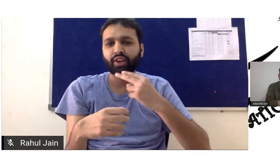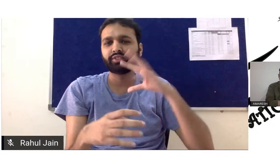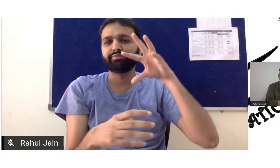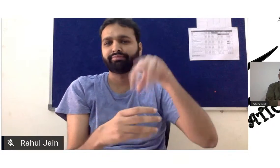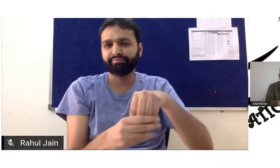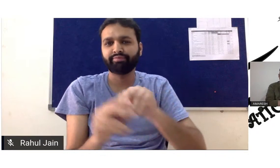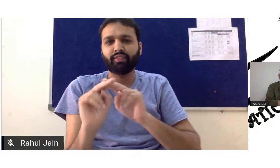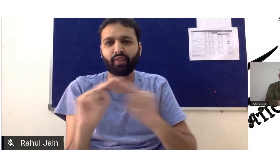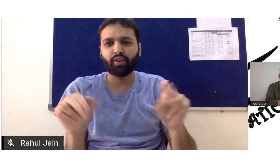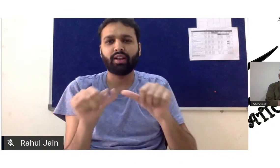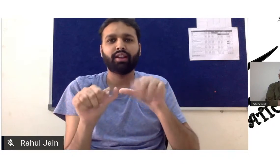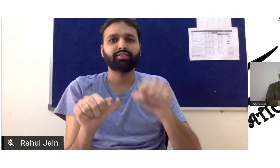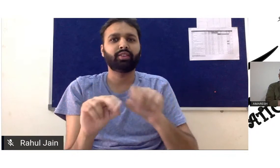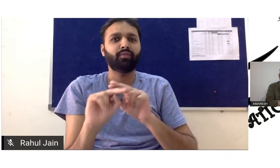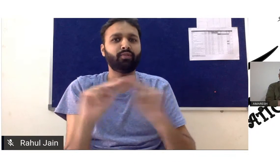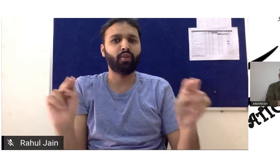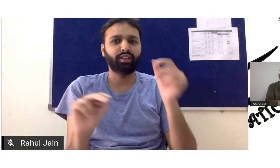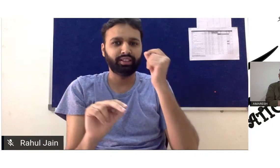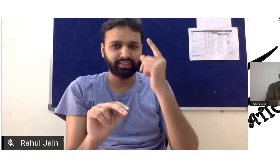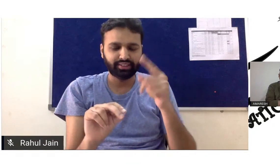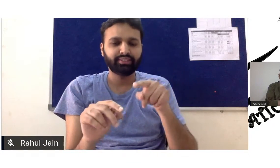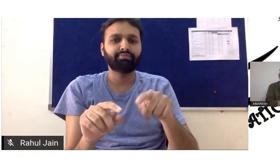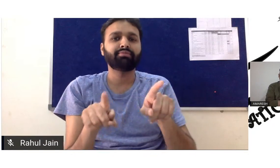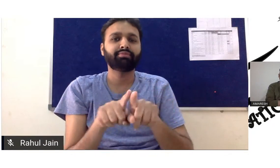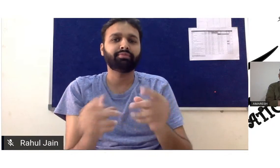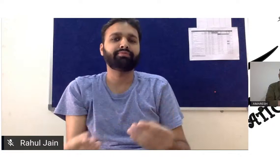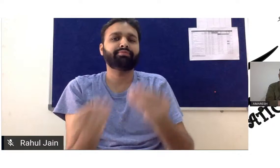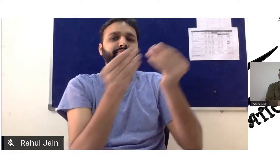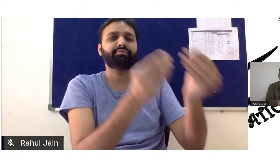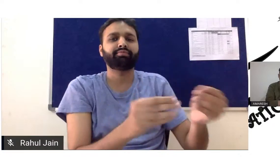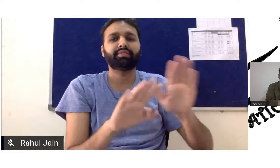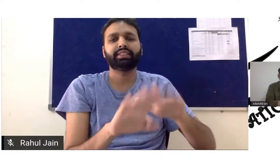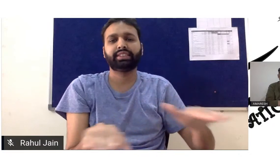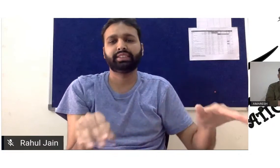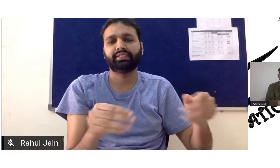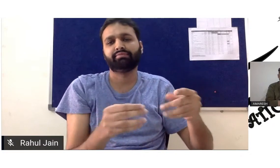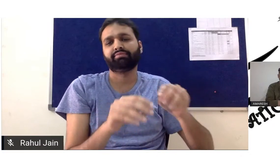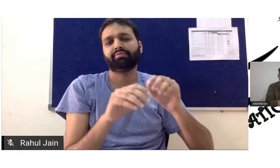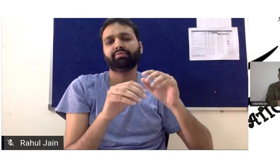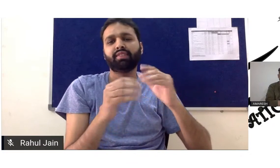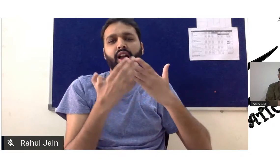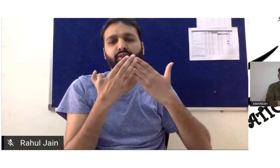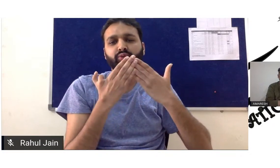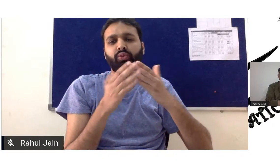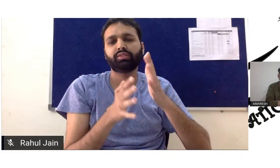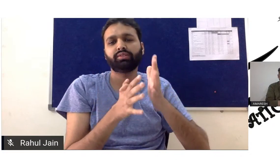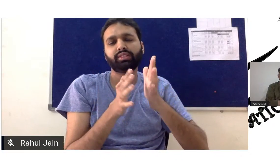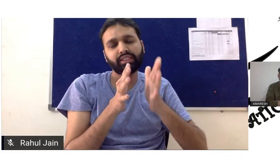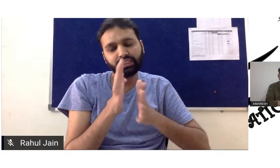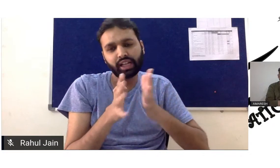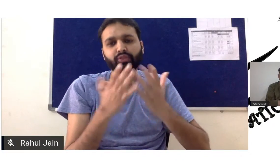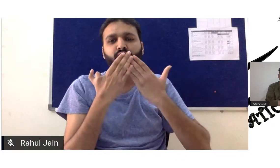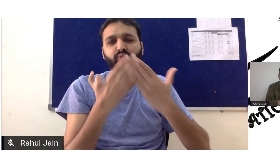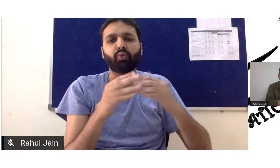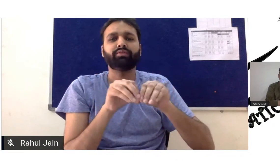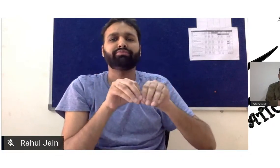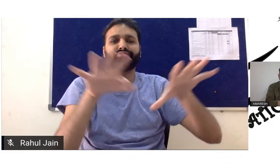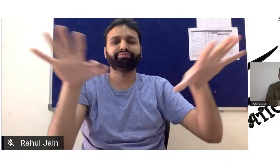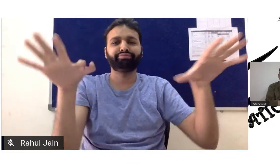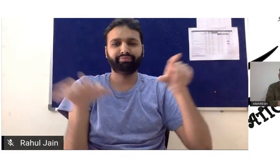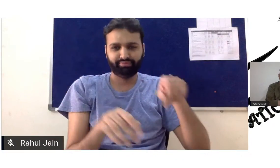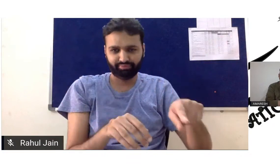lot of videos, and we add captions and voice so that all the resources are fully accessible for the children